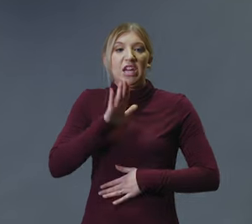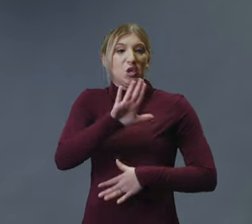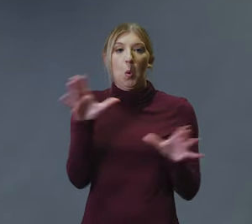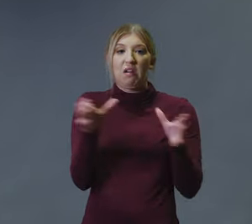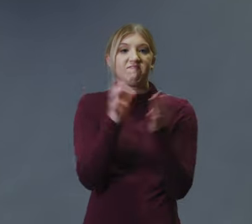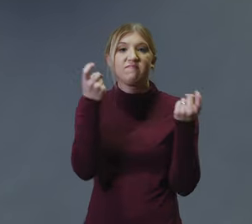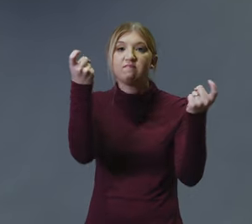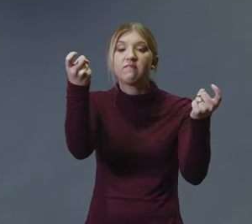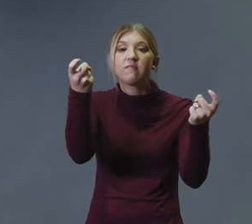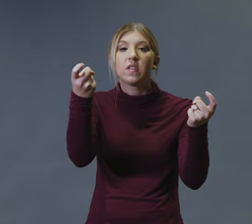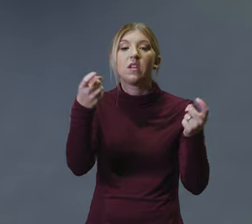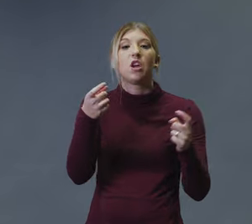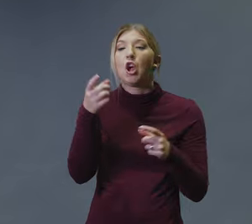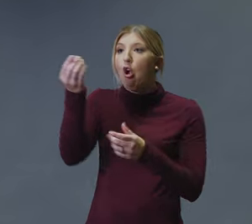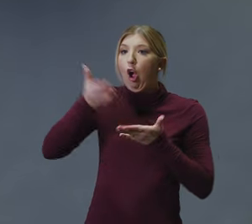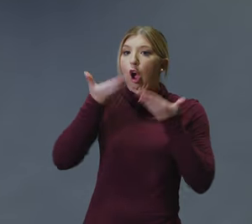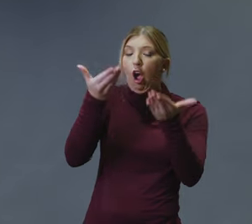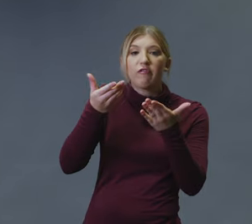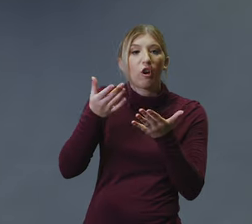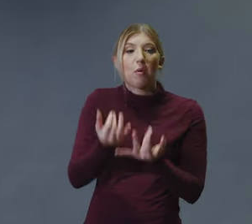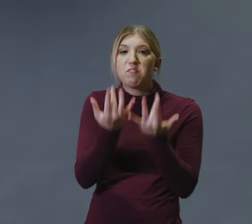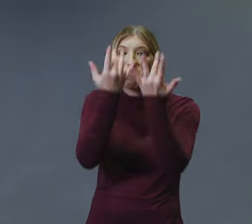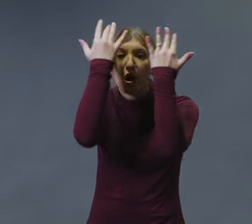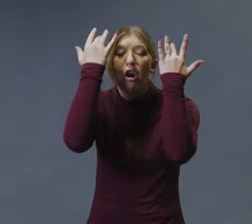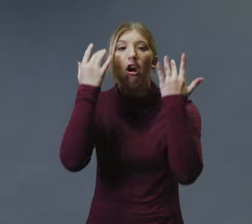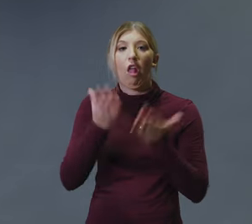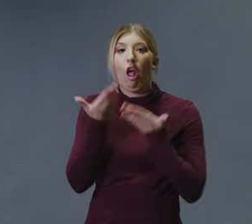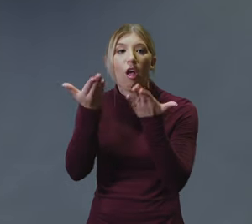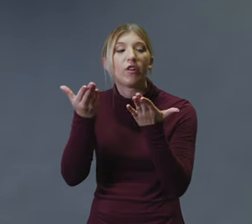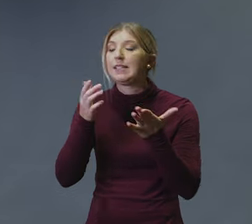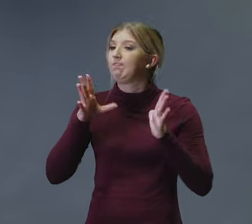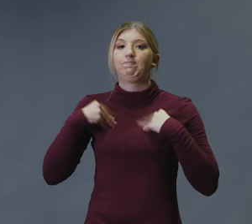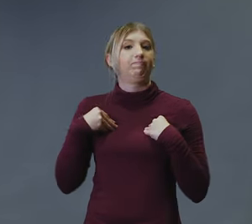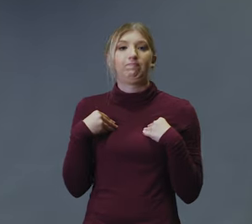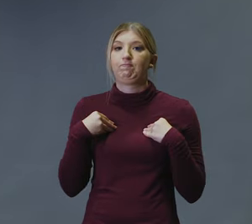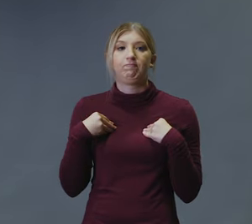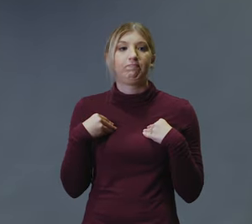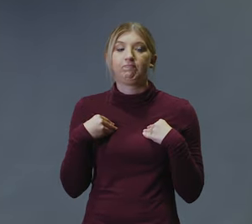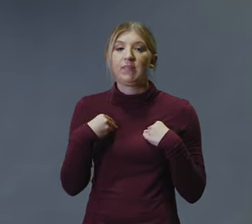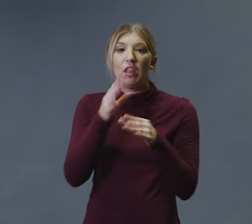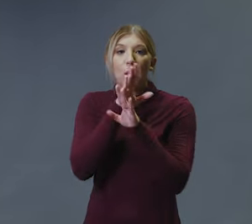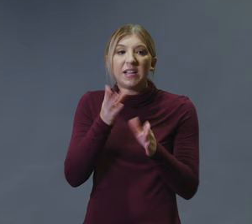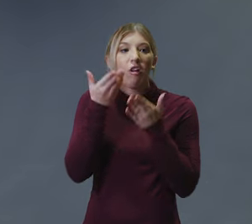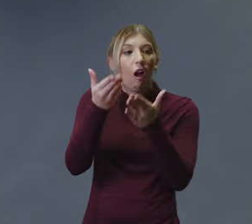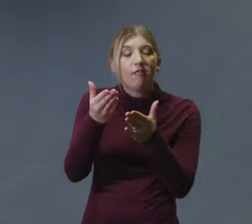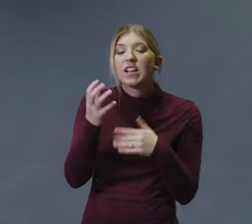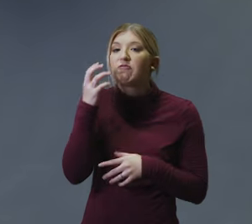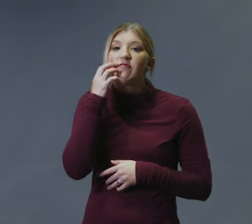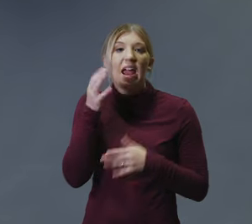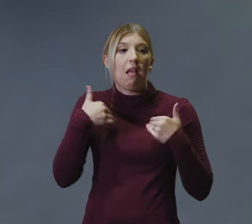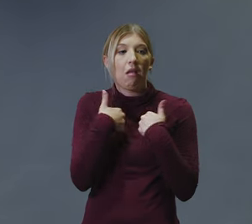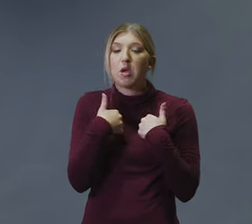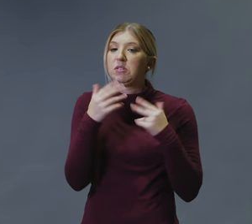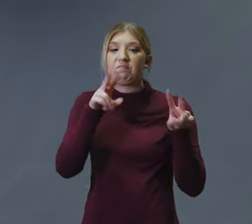assemblies. Even though you offer me your burnt offerings and grain offerings, I will not accept them. And the peace offerings of your fattened animals, I